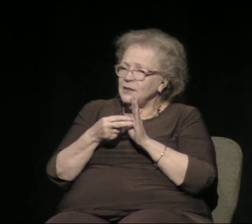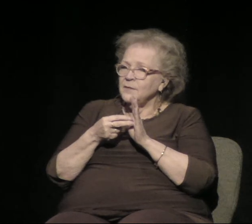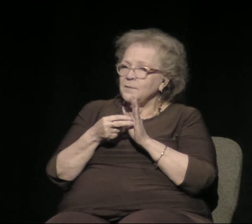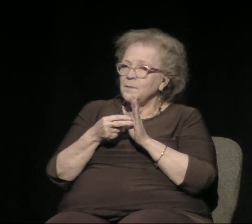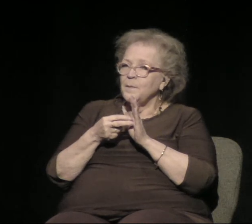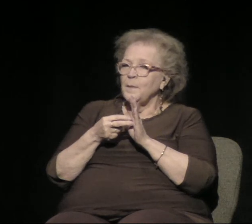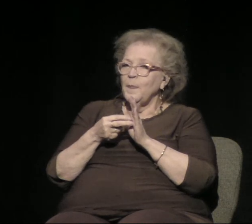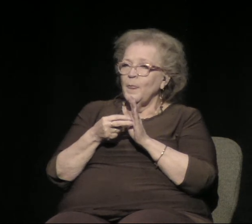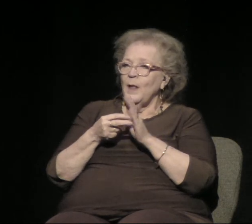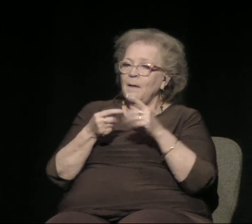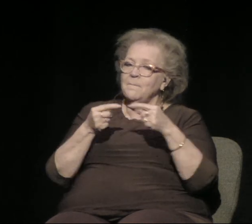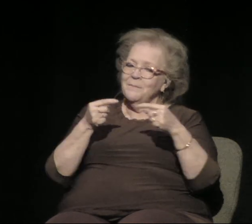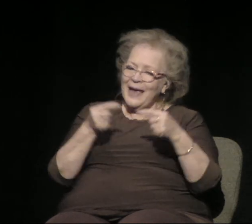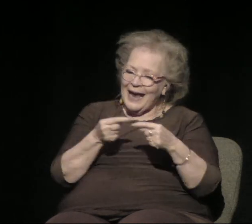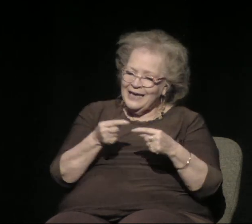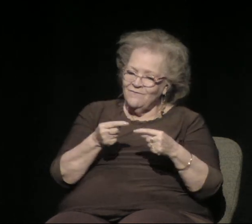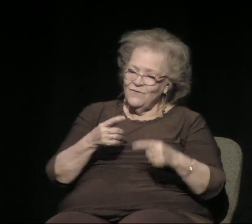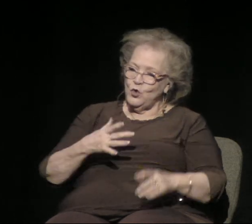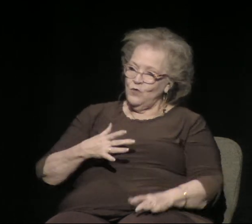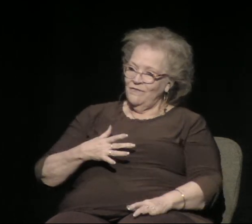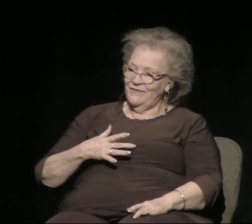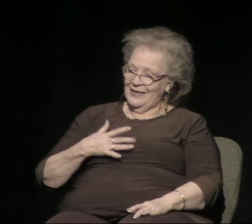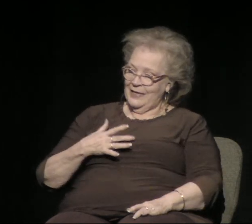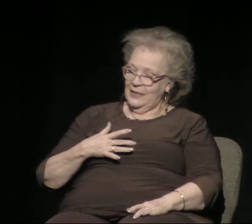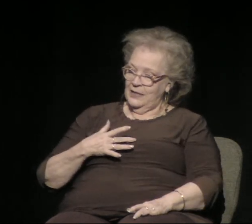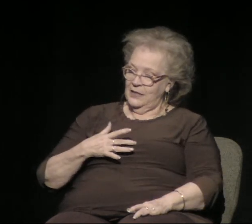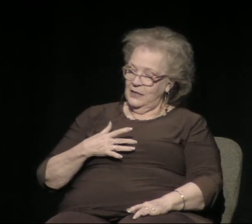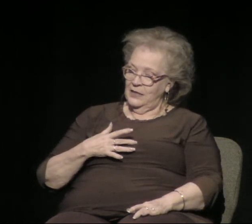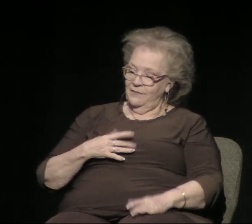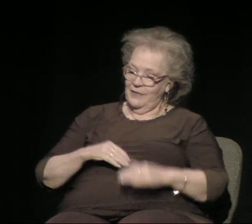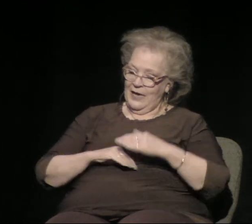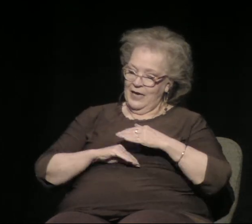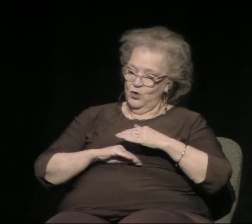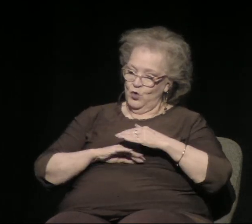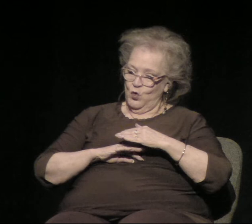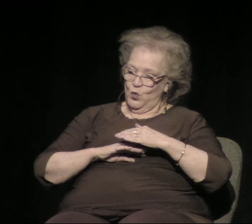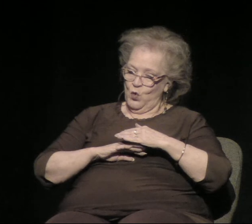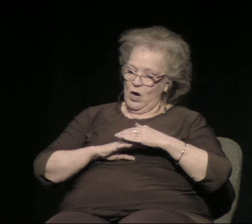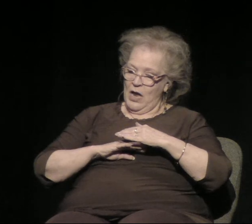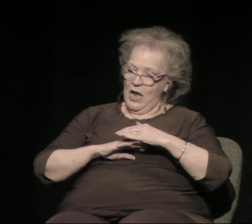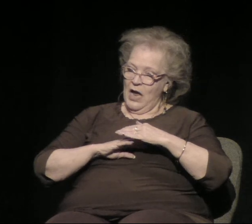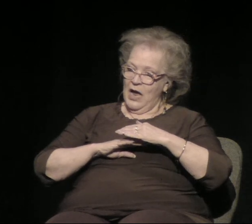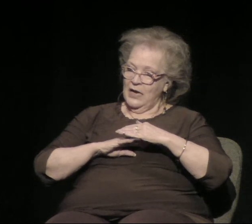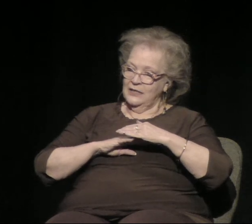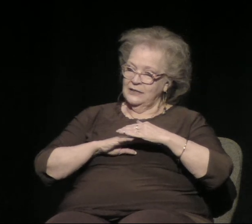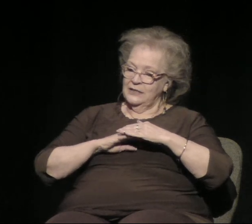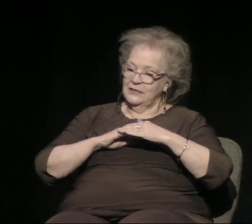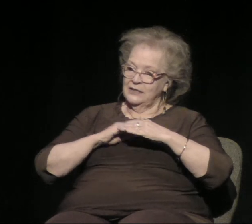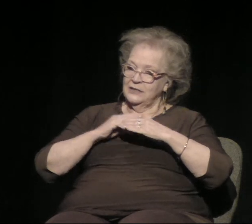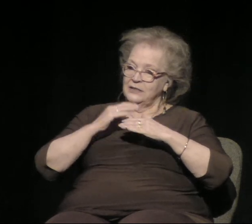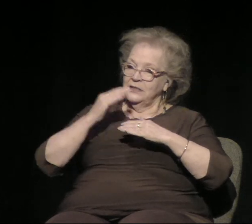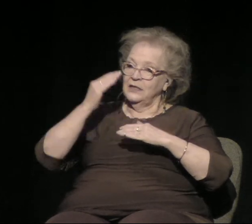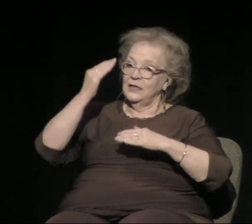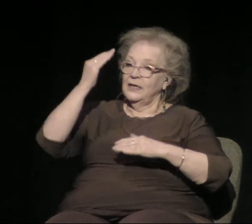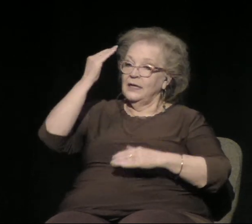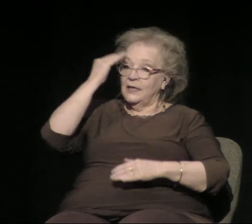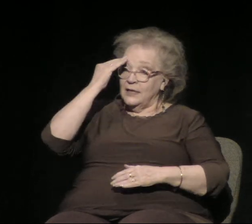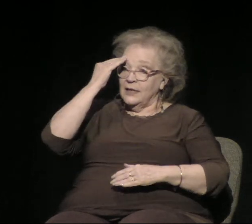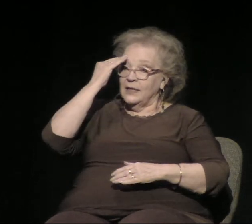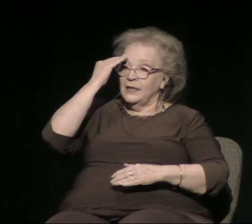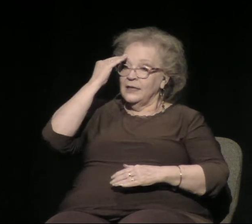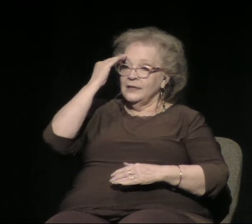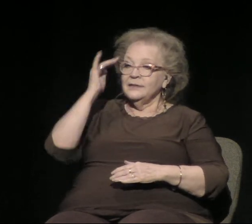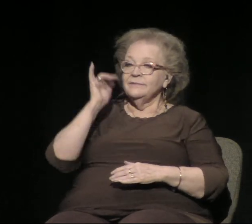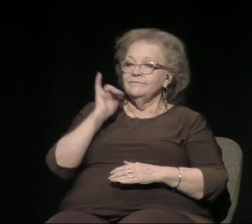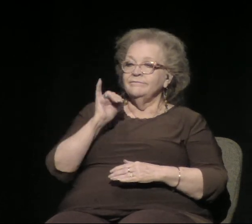as a painful feeling arising from becoming conscious of something we've done